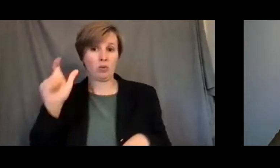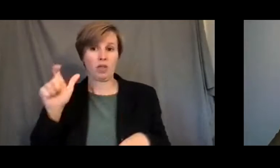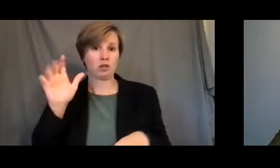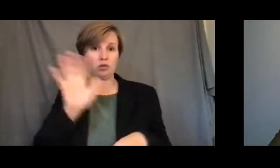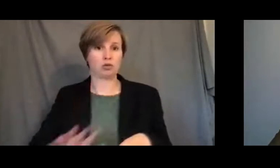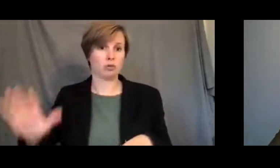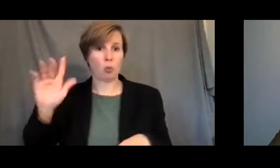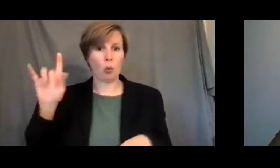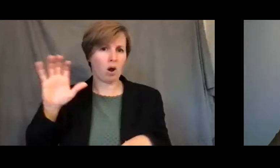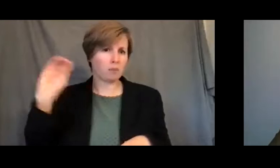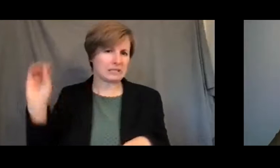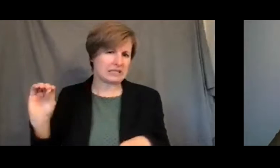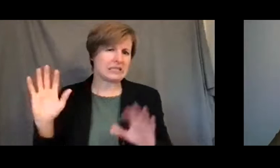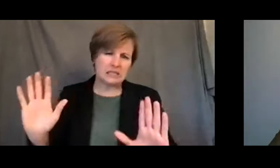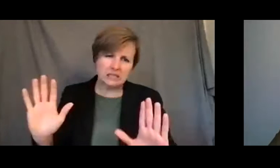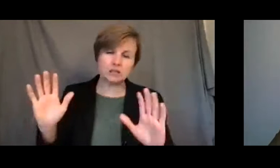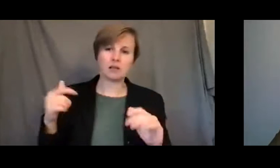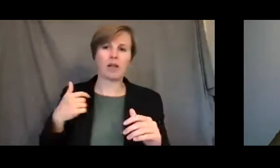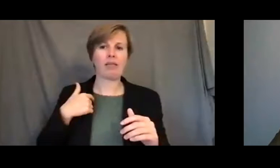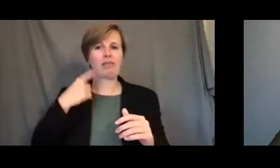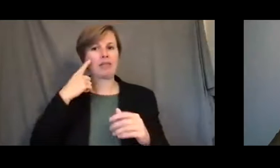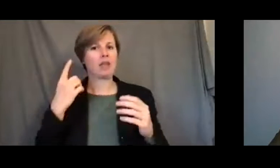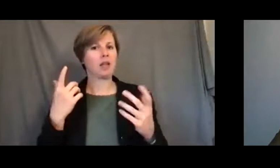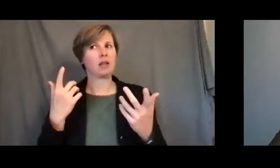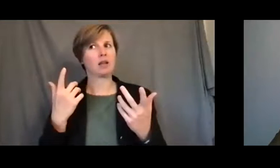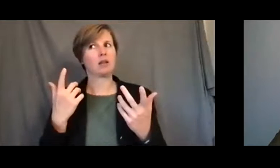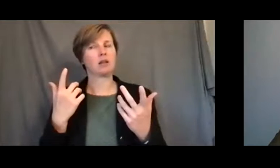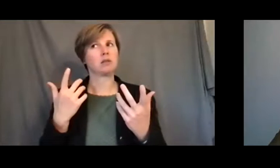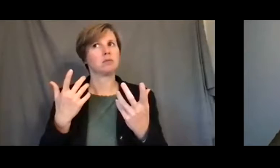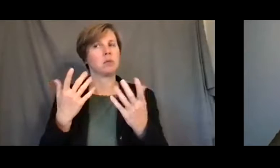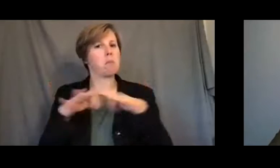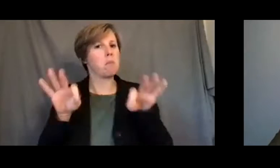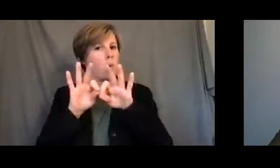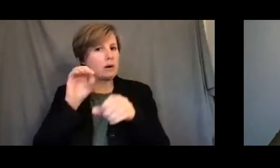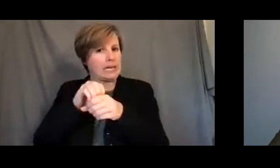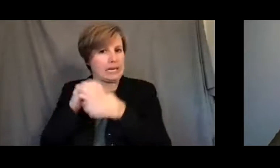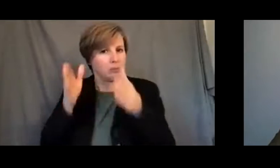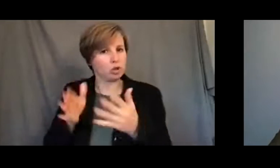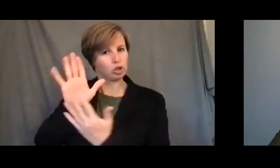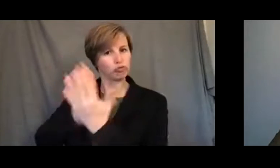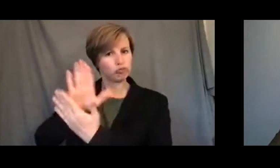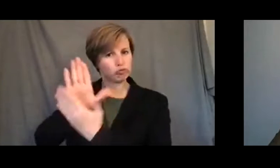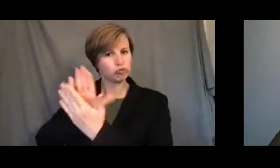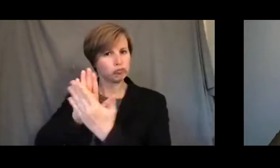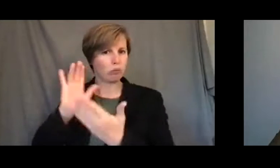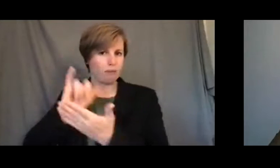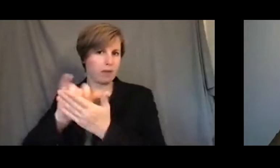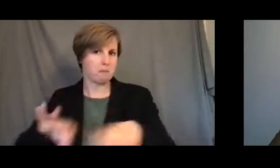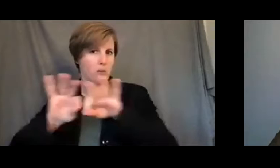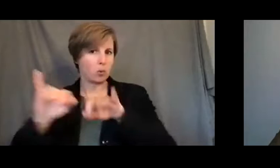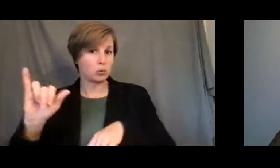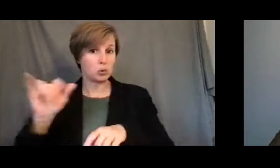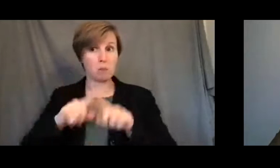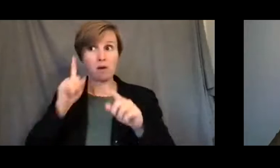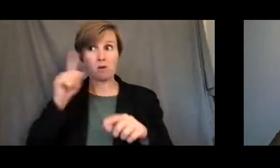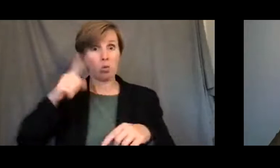board 100%. I think there's a lot to be said for in-person interactions that go on. But I think for those who need it and